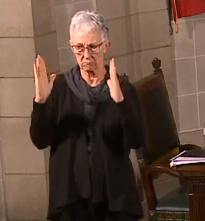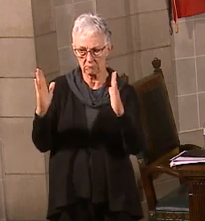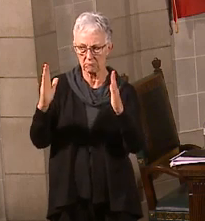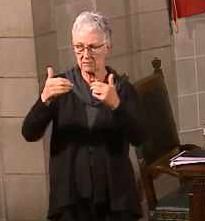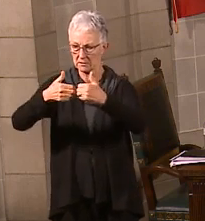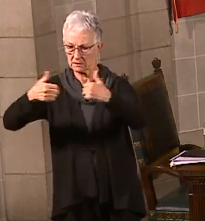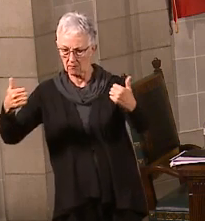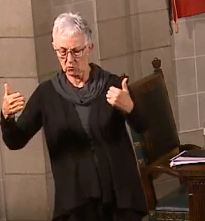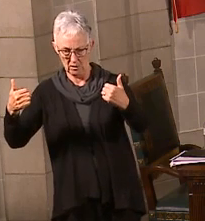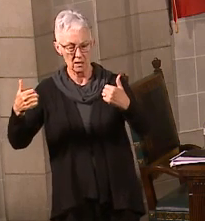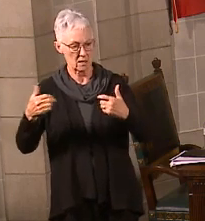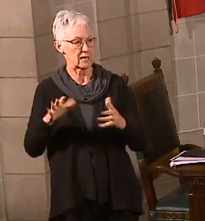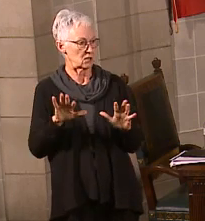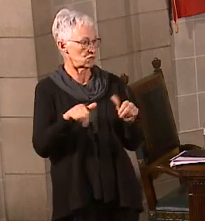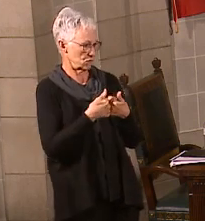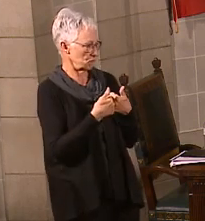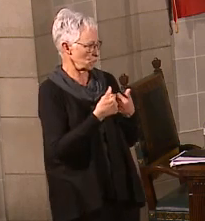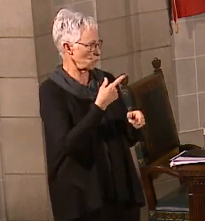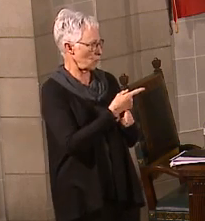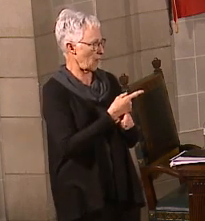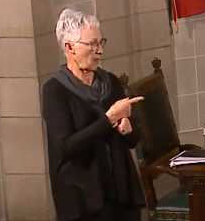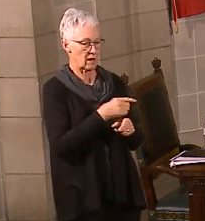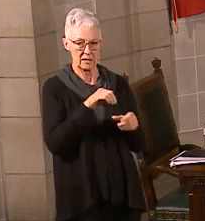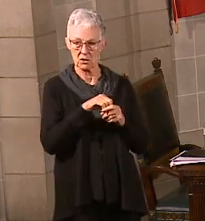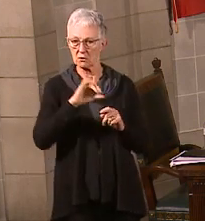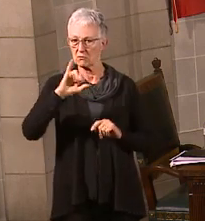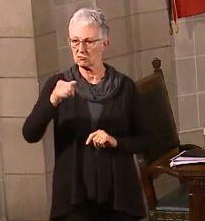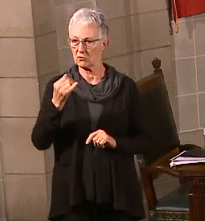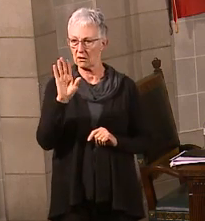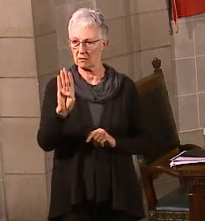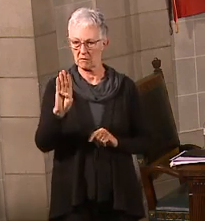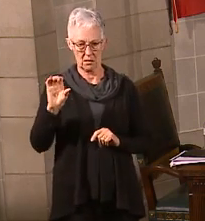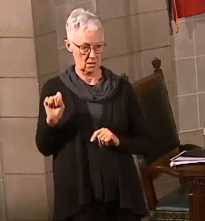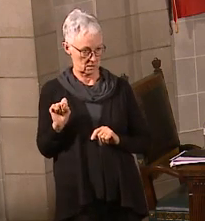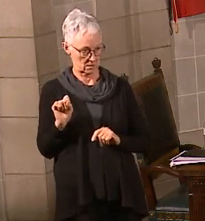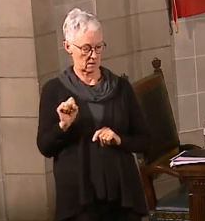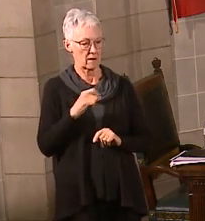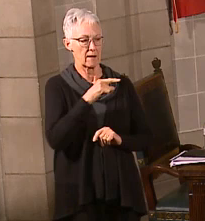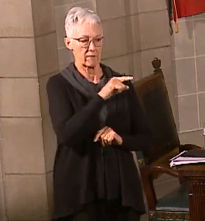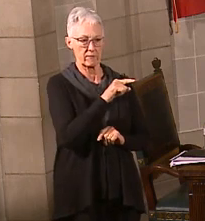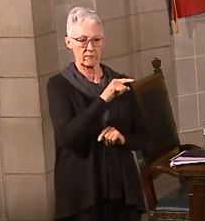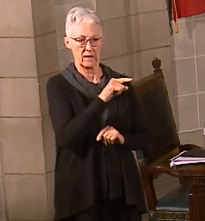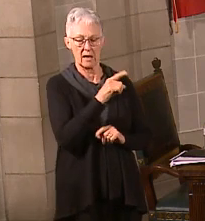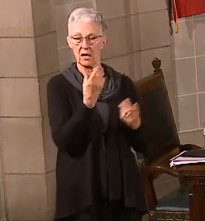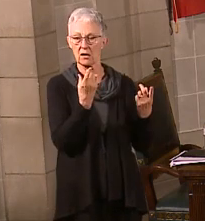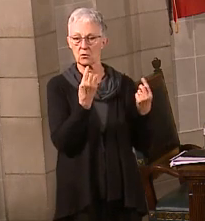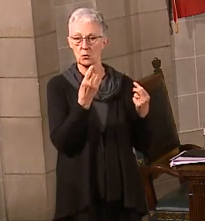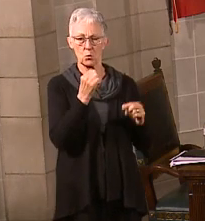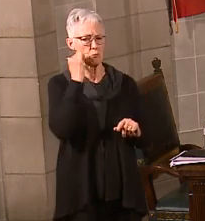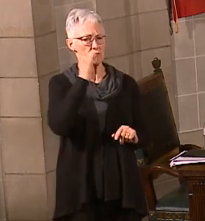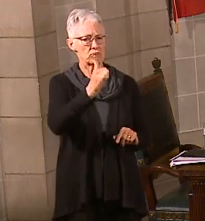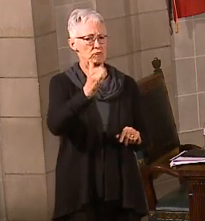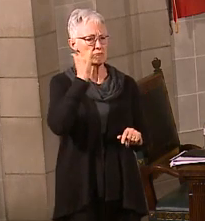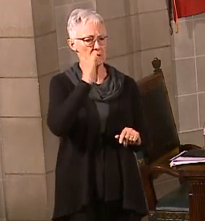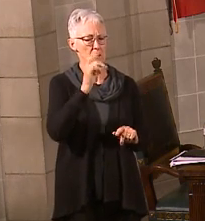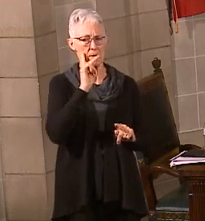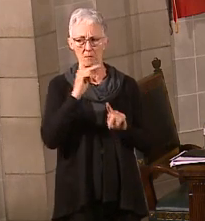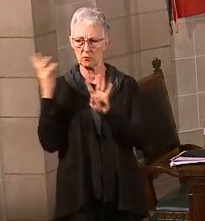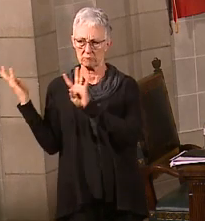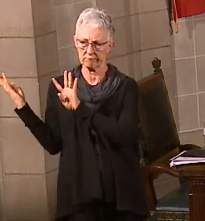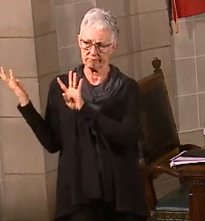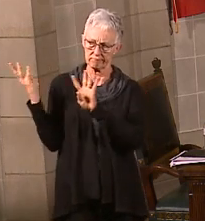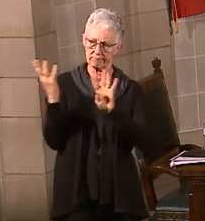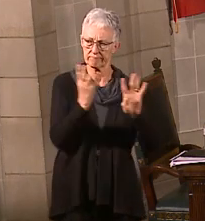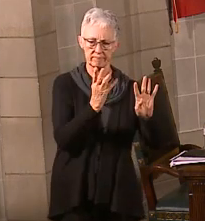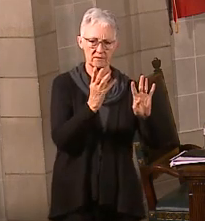this is challenging. So for example, at JBS, I know one of the things they're doing is they're taking the temperature of everybody who's coming into the facility. They're putting up